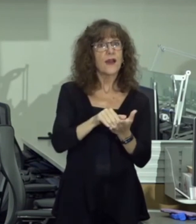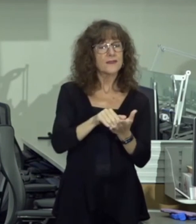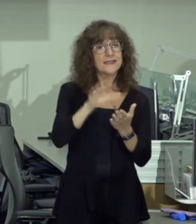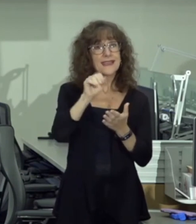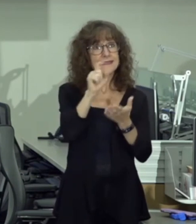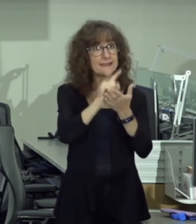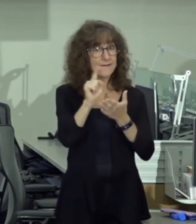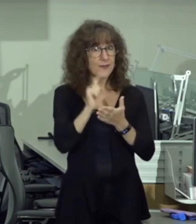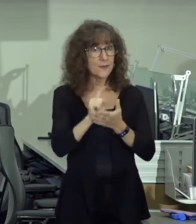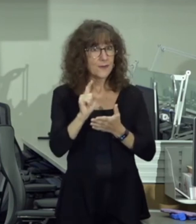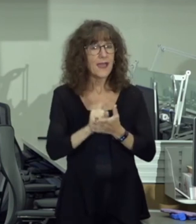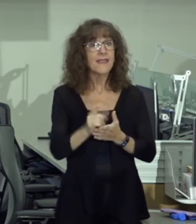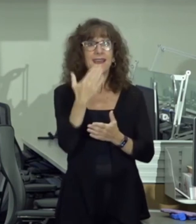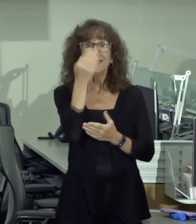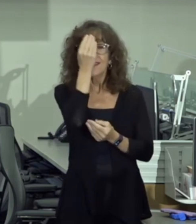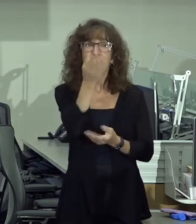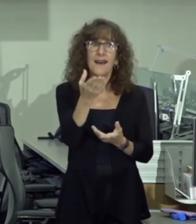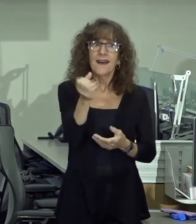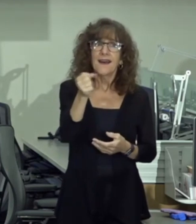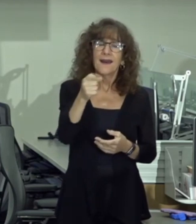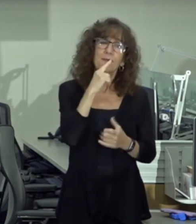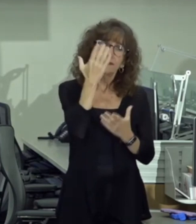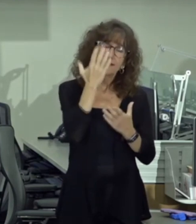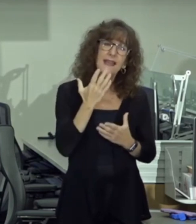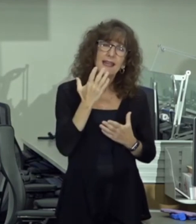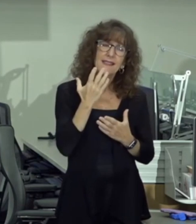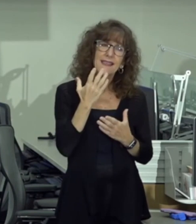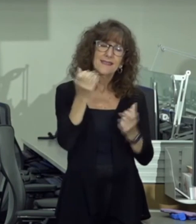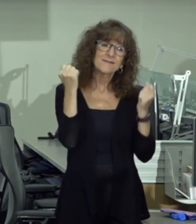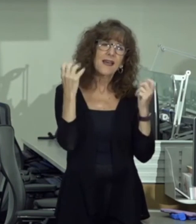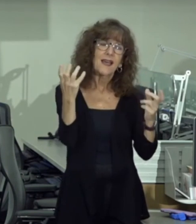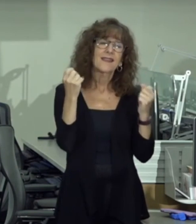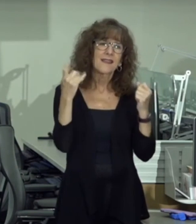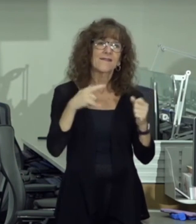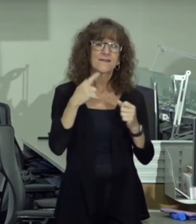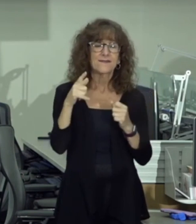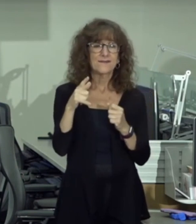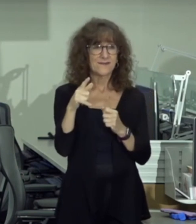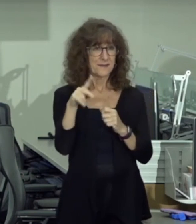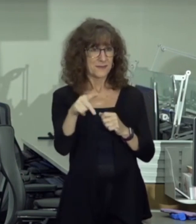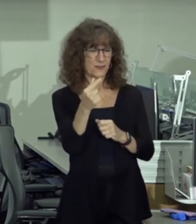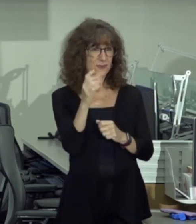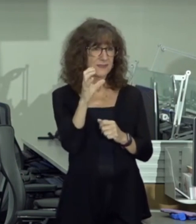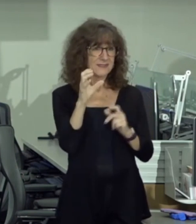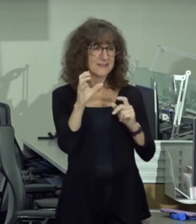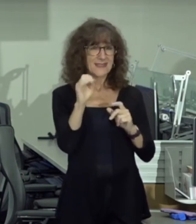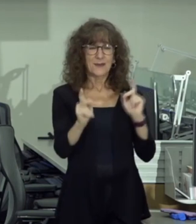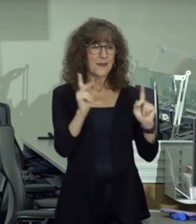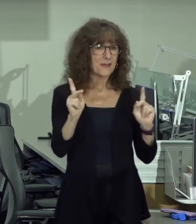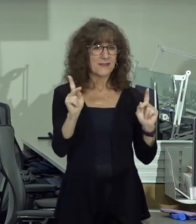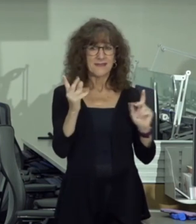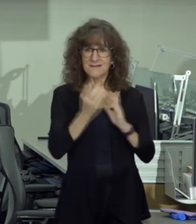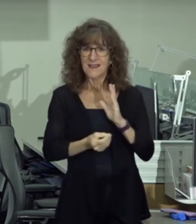cases a week, and that's good news. Sadly, dozens of our fellow Prince Georgians have died from